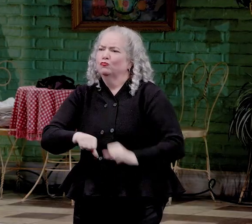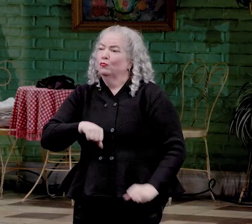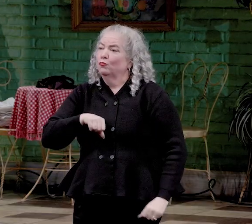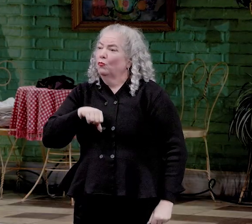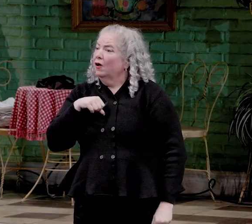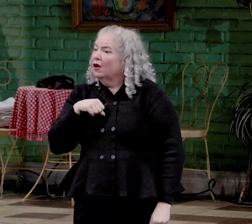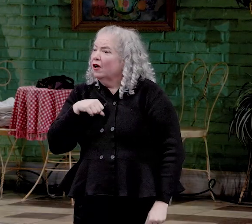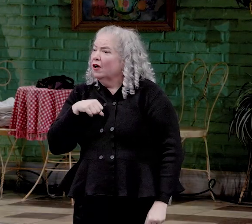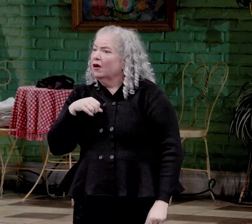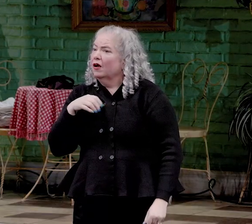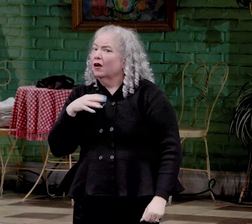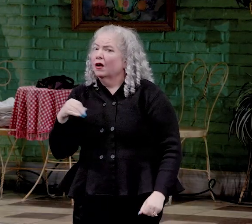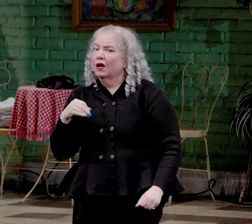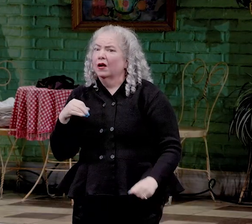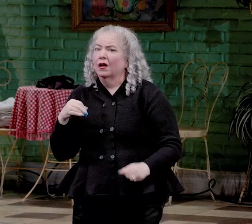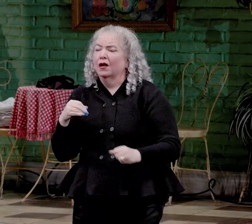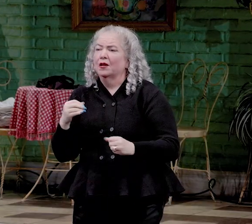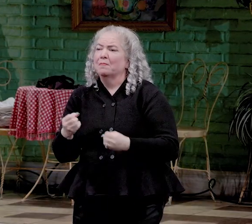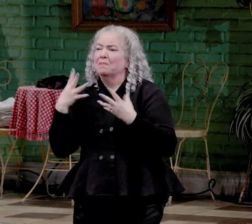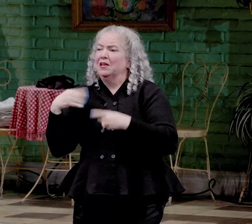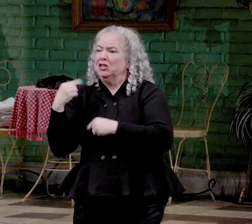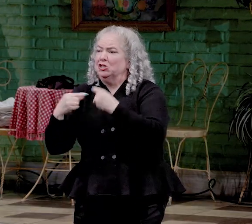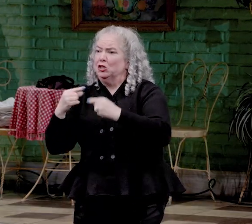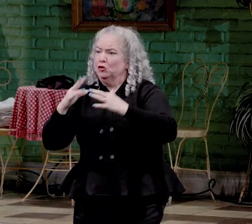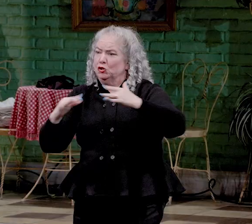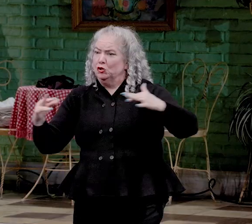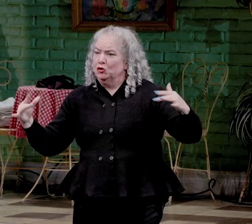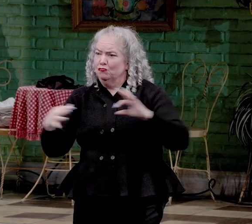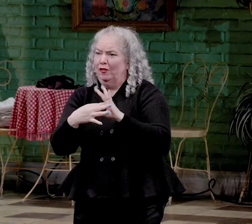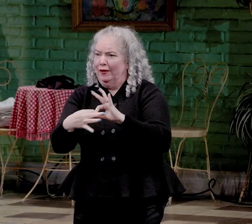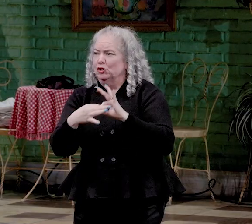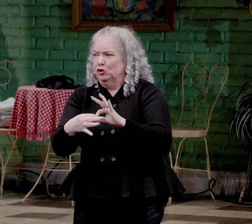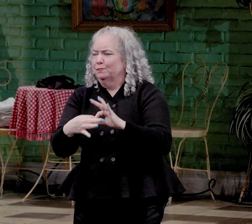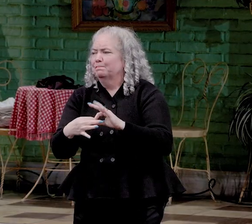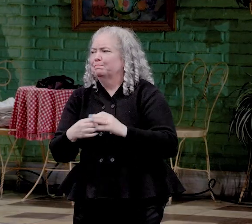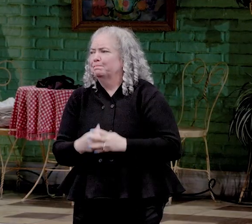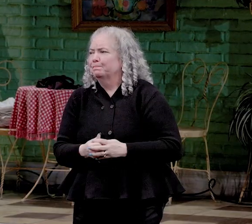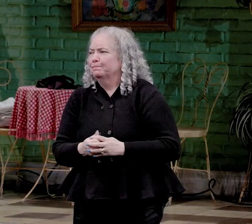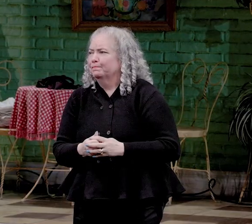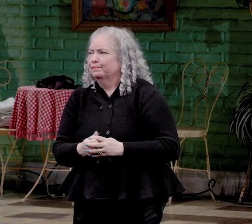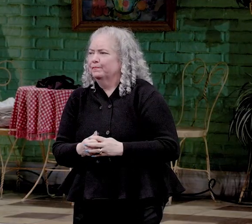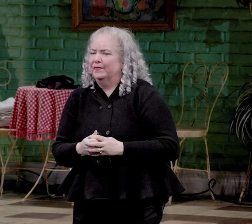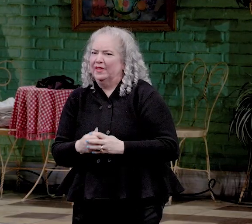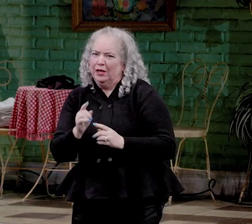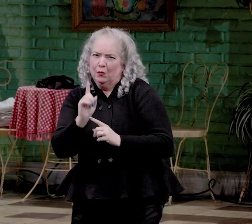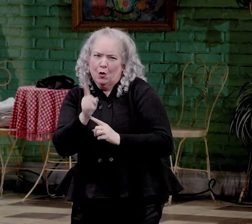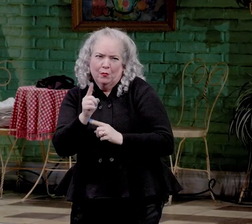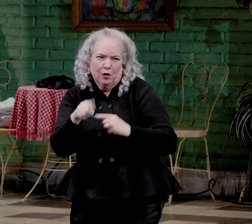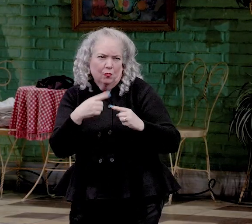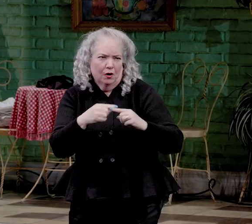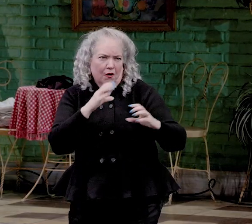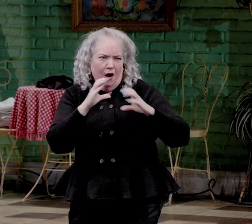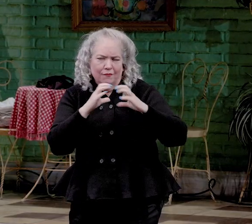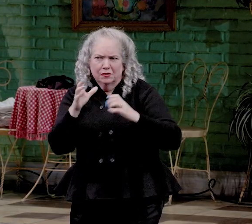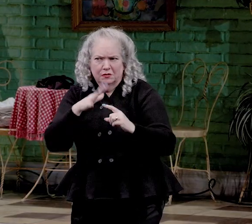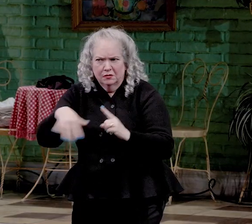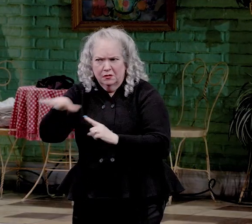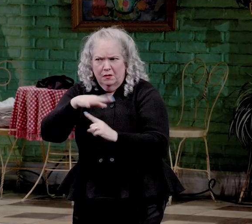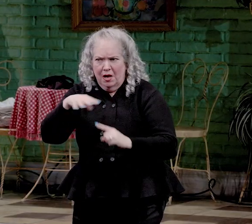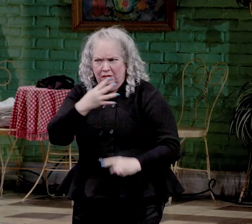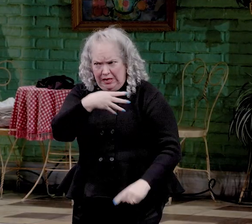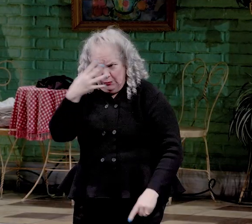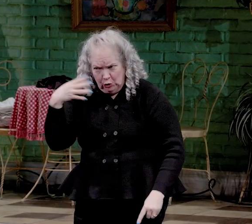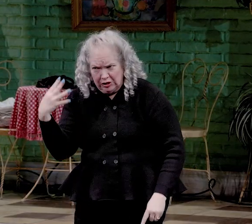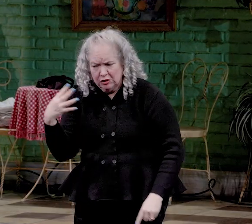pride, and intergenerational relationships. At a moment when conversations around